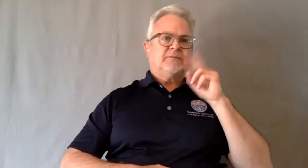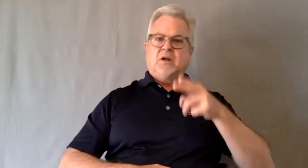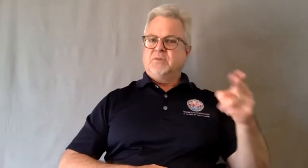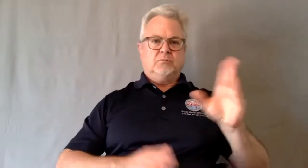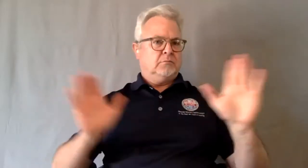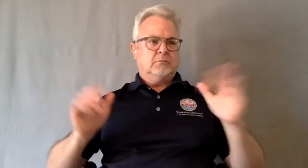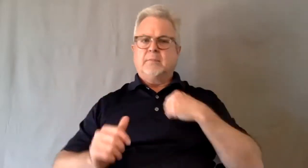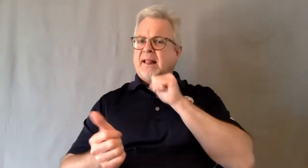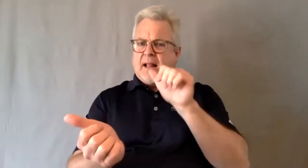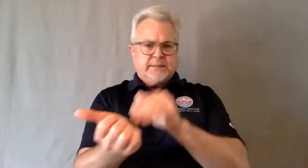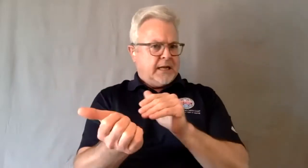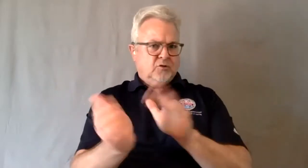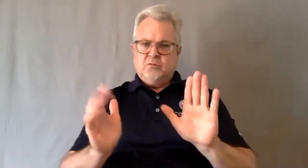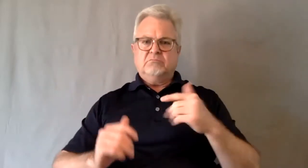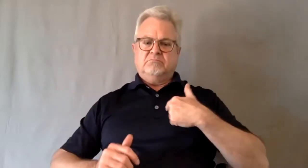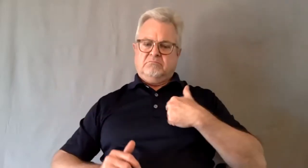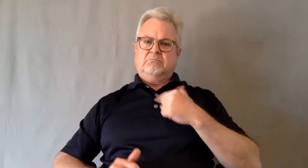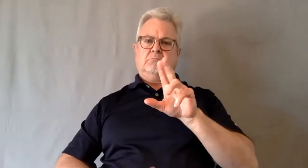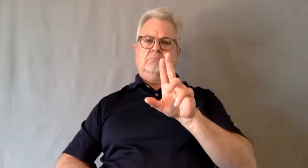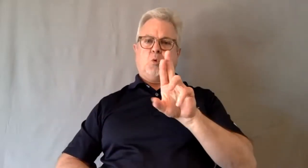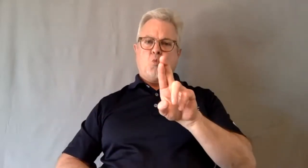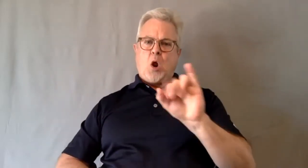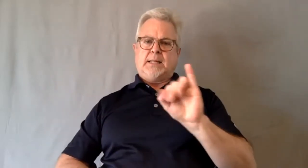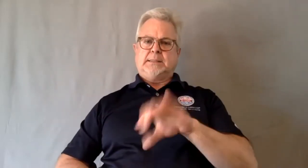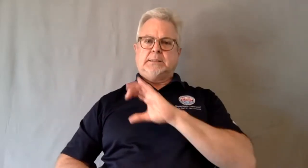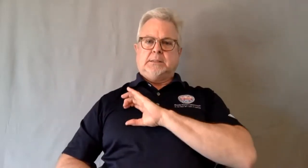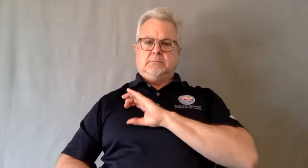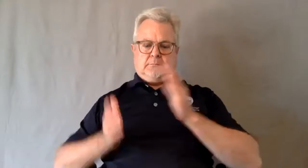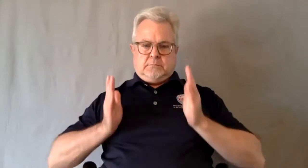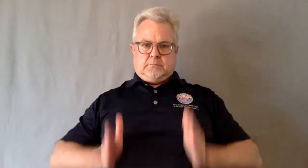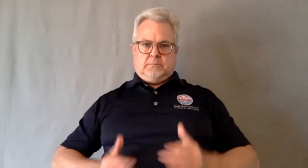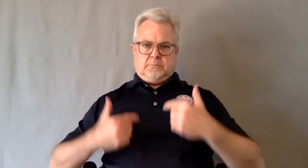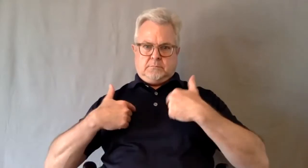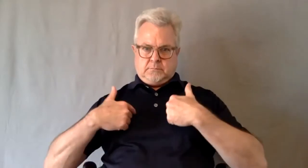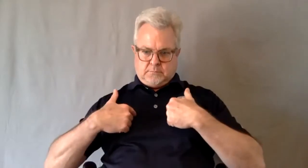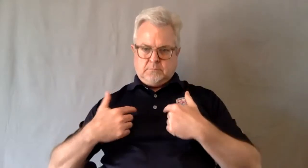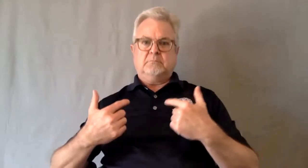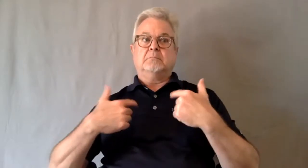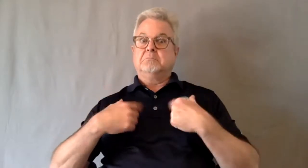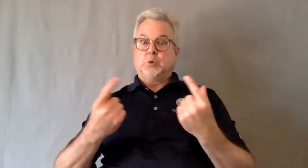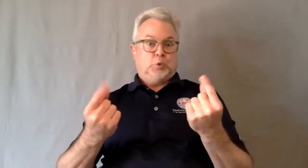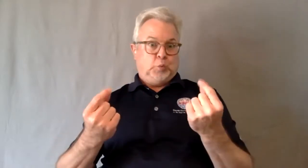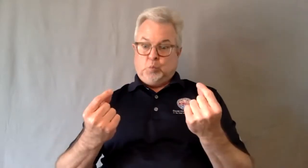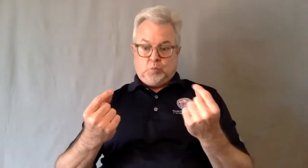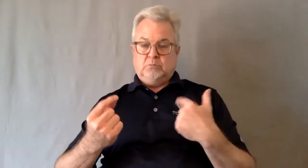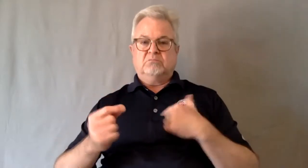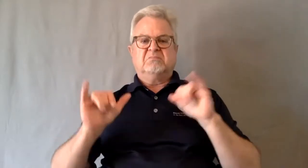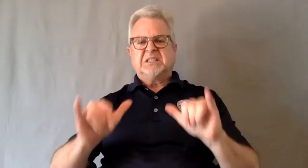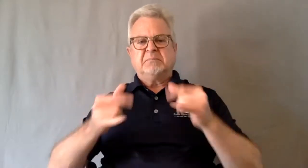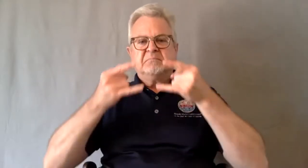representing the CDC or the Rhode Island Department of Deaf and Hard of Hearing. I